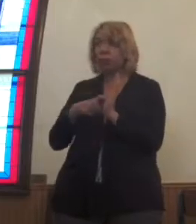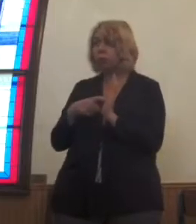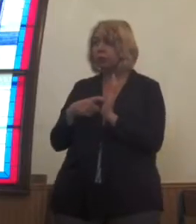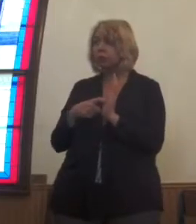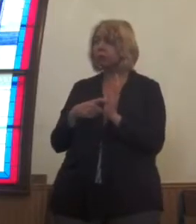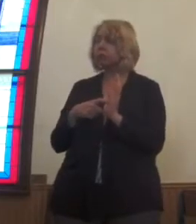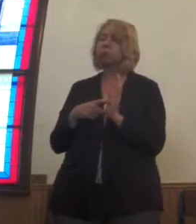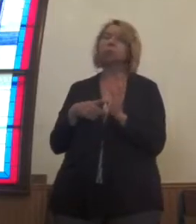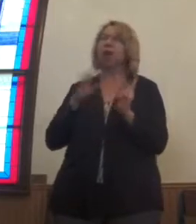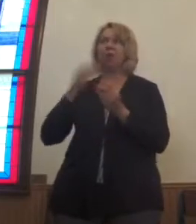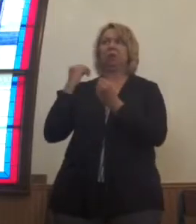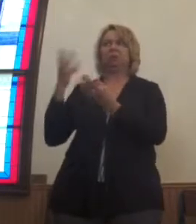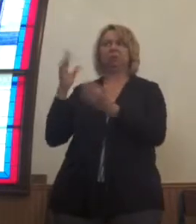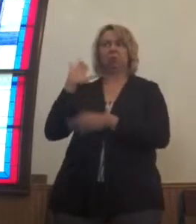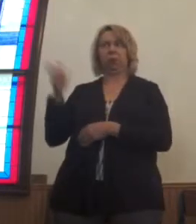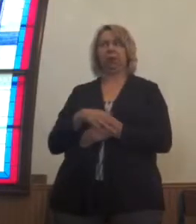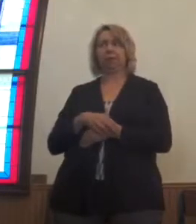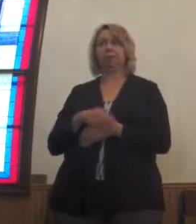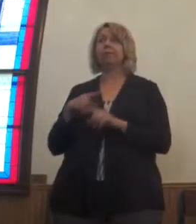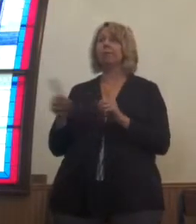I'll give you some more information. But it's just